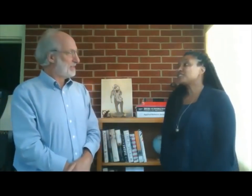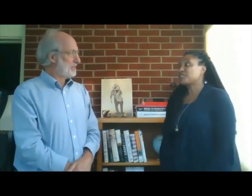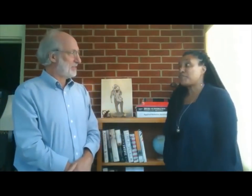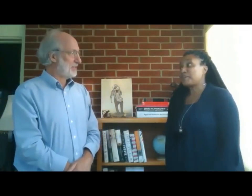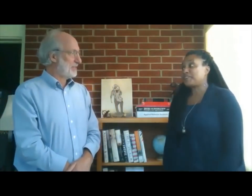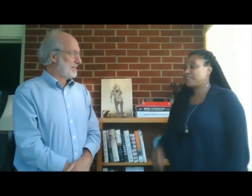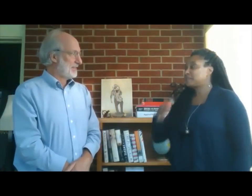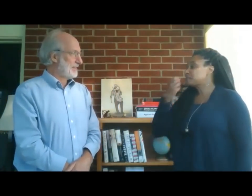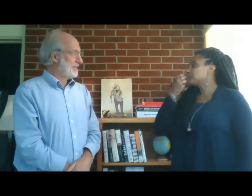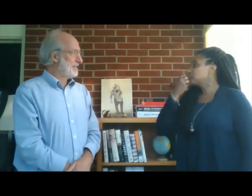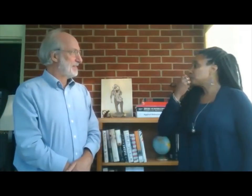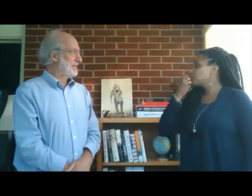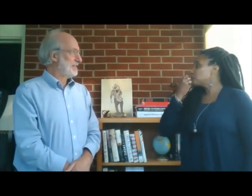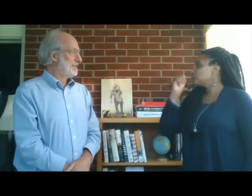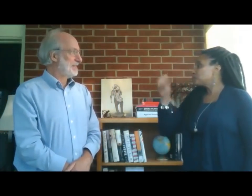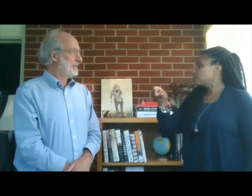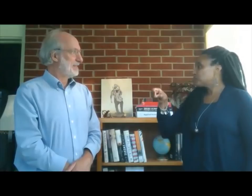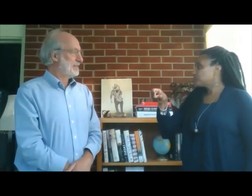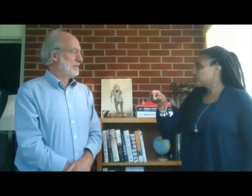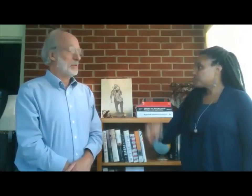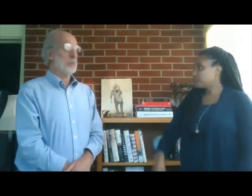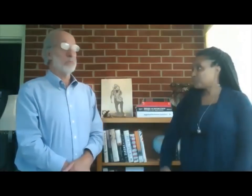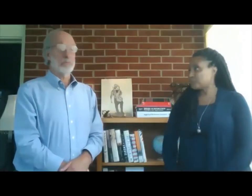Next. Strawberry.